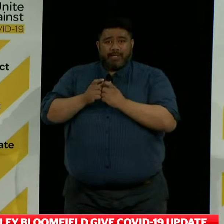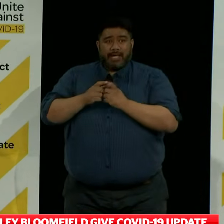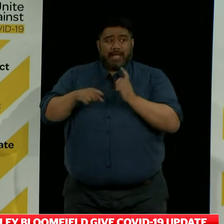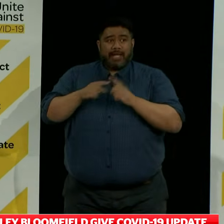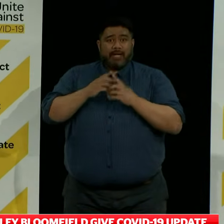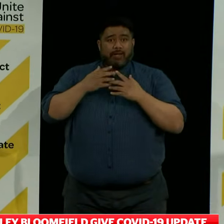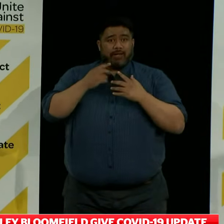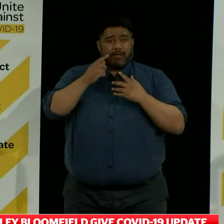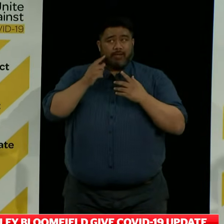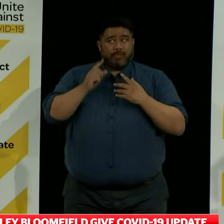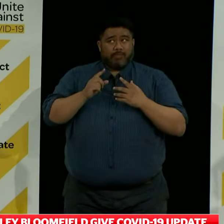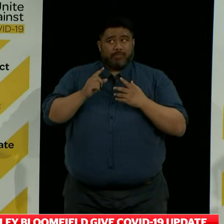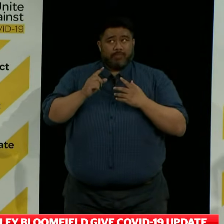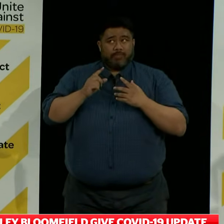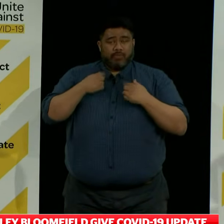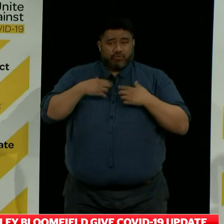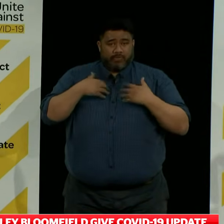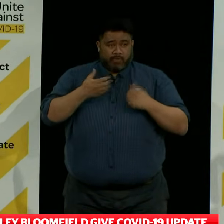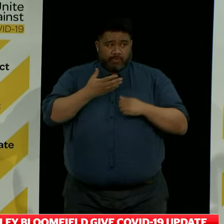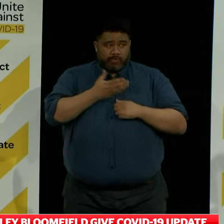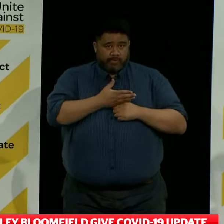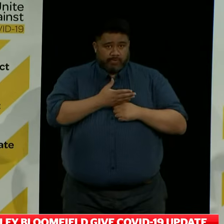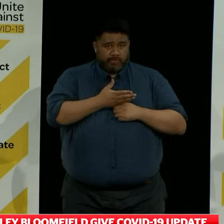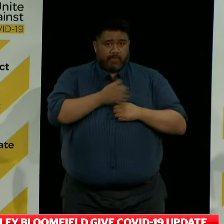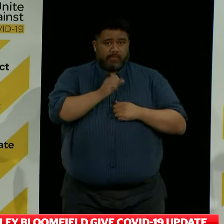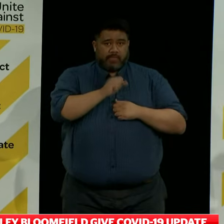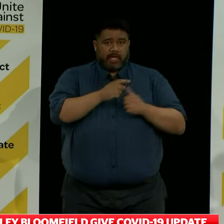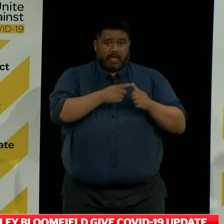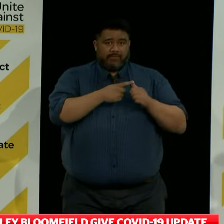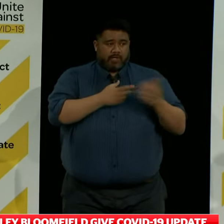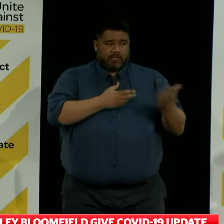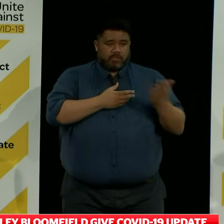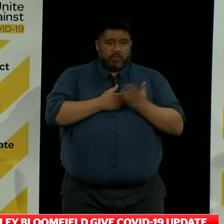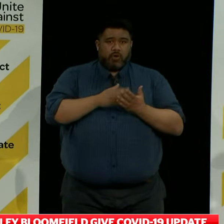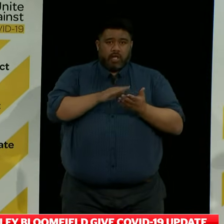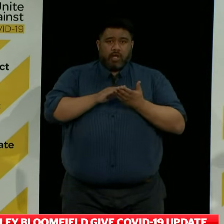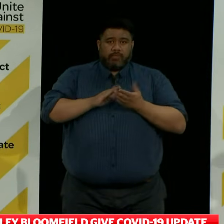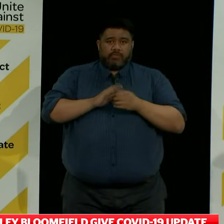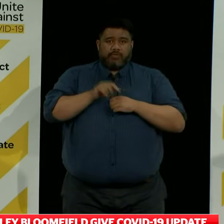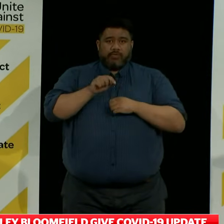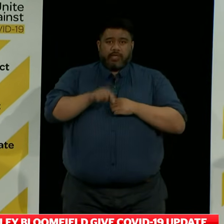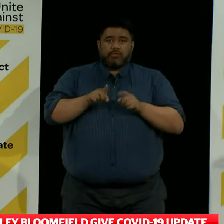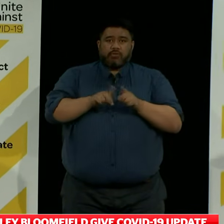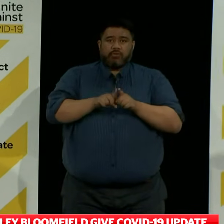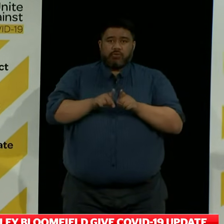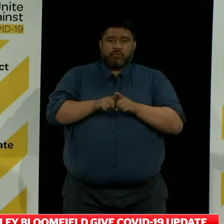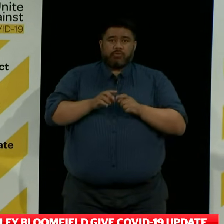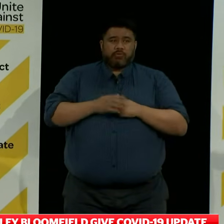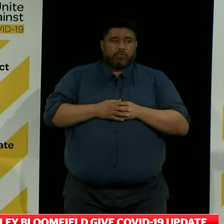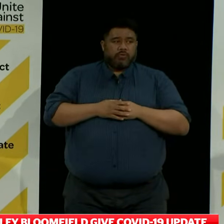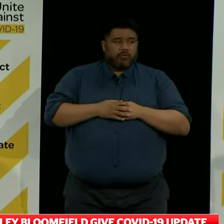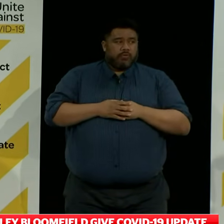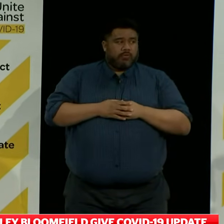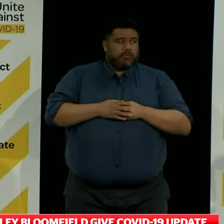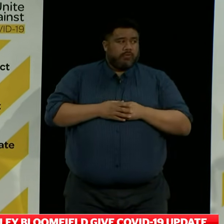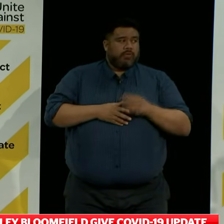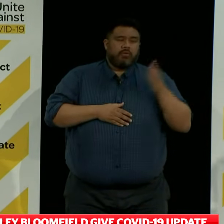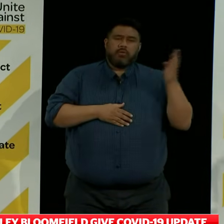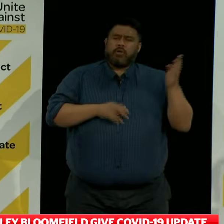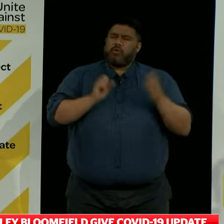Health, the guidance is prepared by our public health officials. Anything further you wanted to say on that, Dr. Bloomfield? No, that's fine. Yeah. To